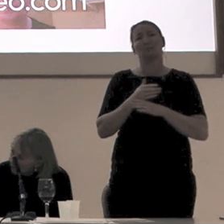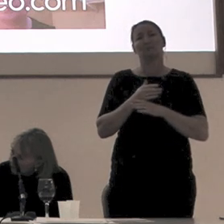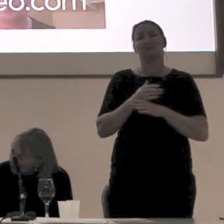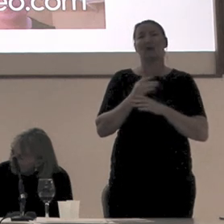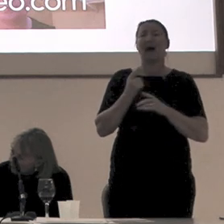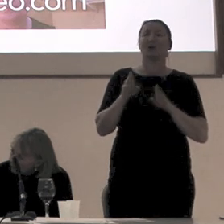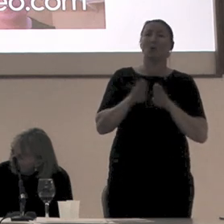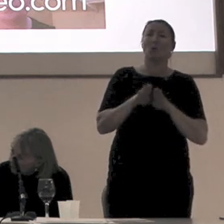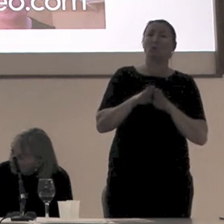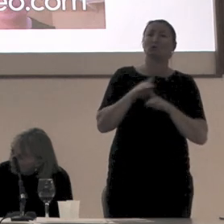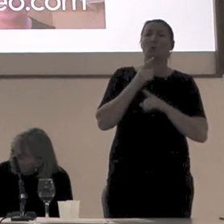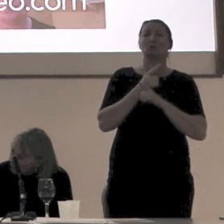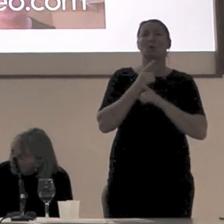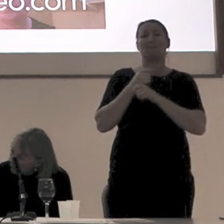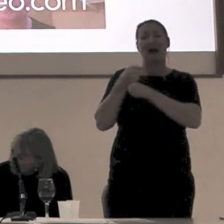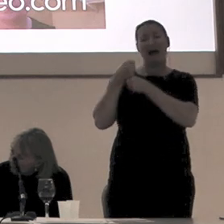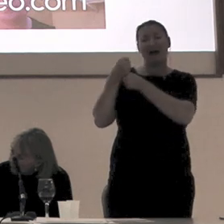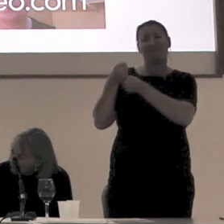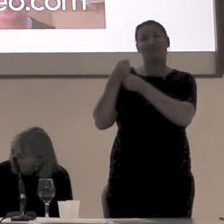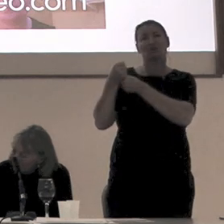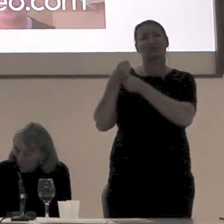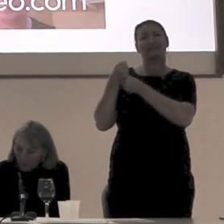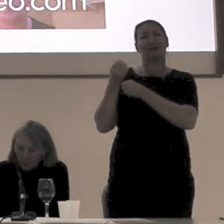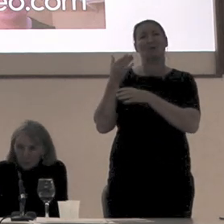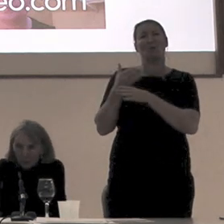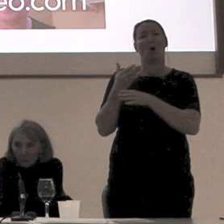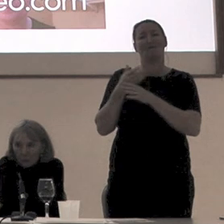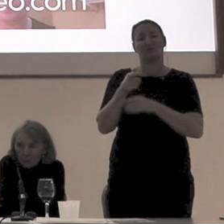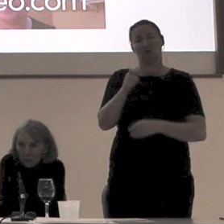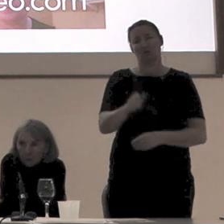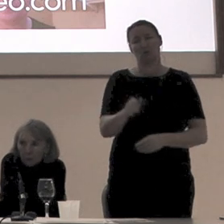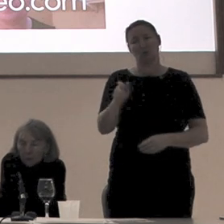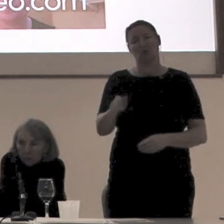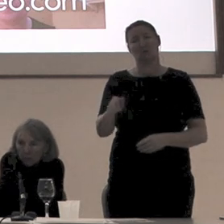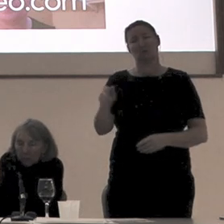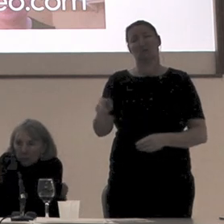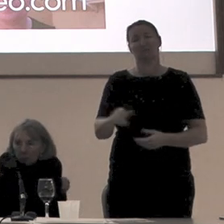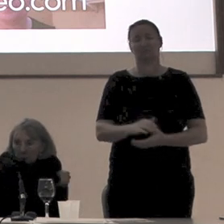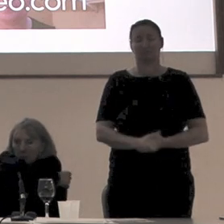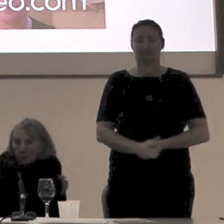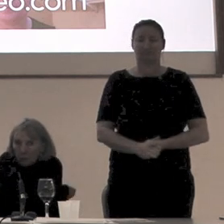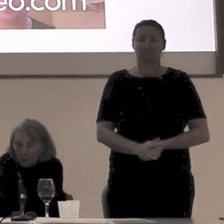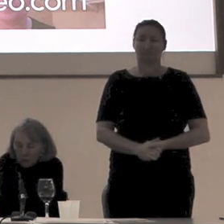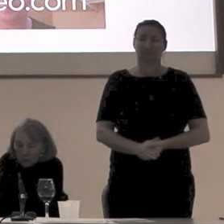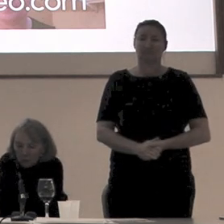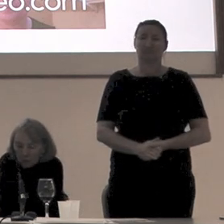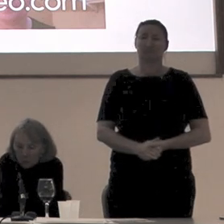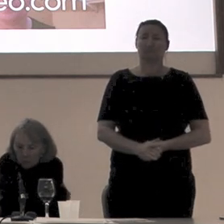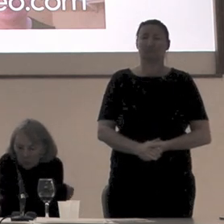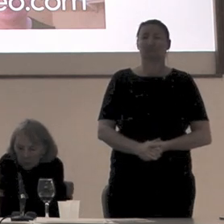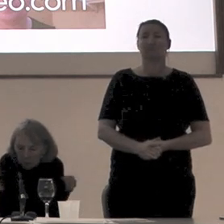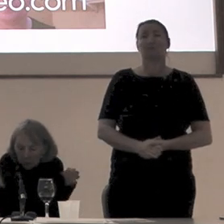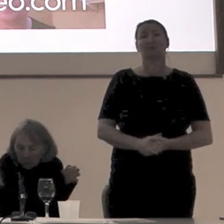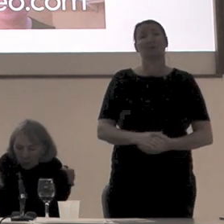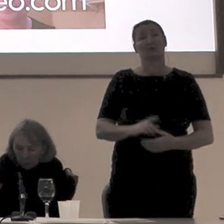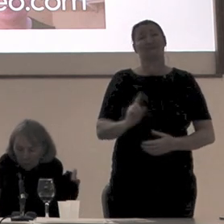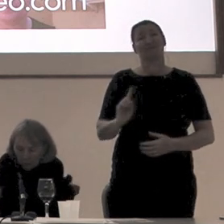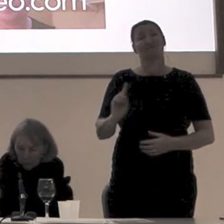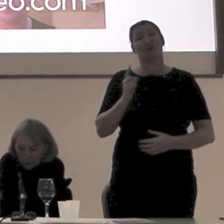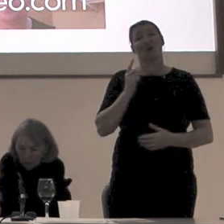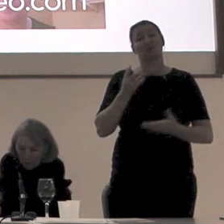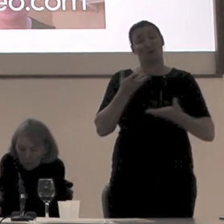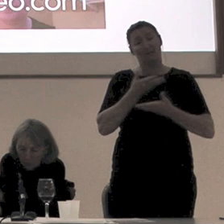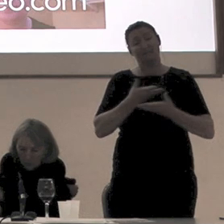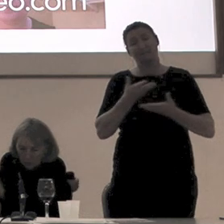in advocating for disabled students. But firstly, I want to talk to you today about what the work the NEU is doing to build a